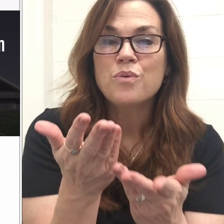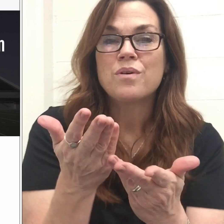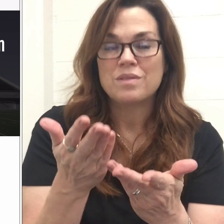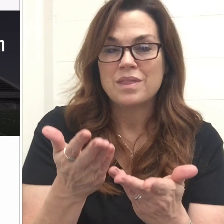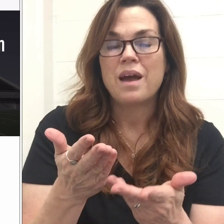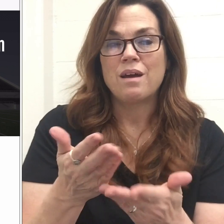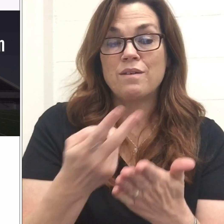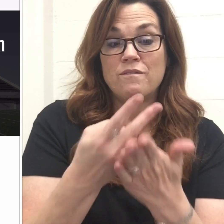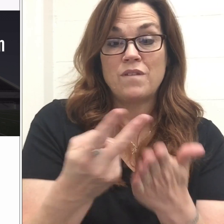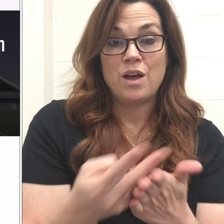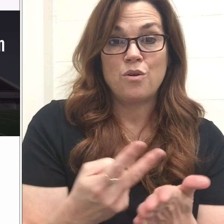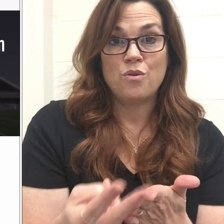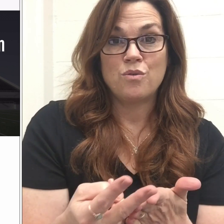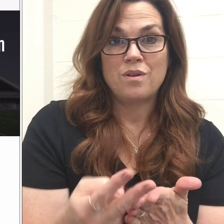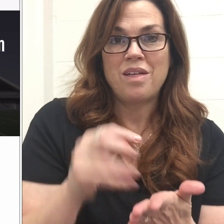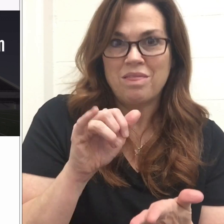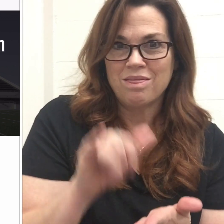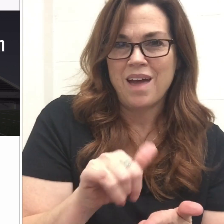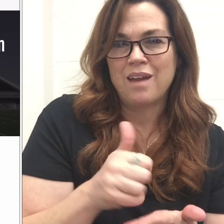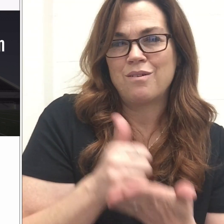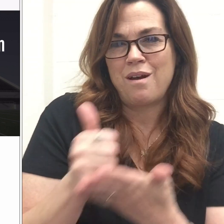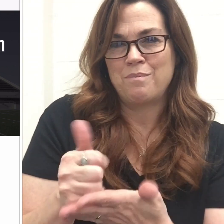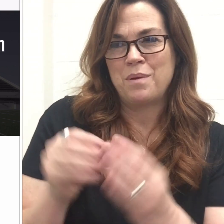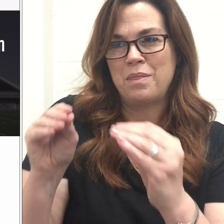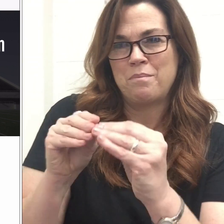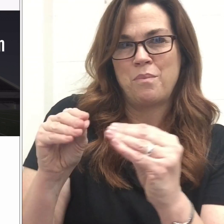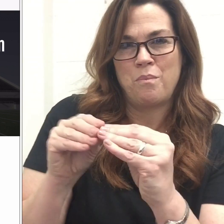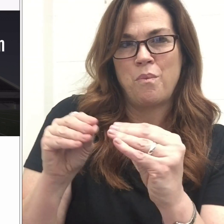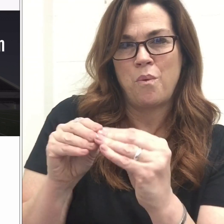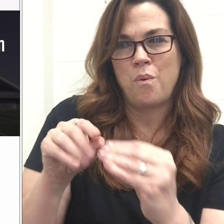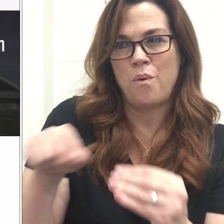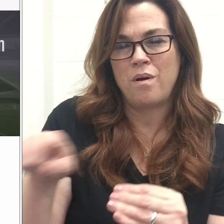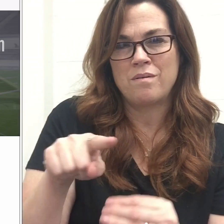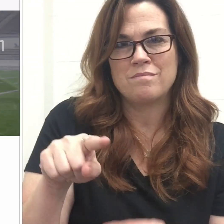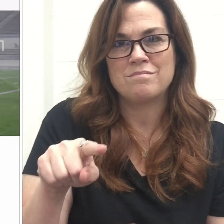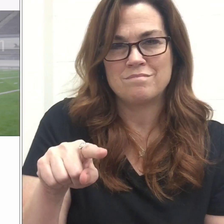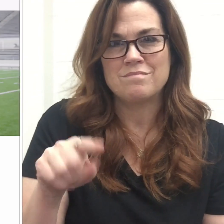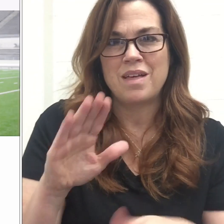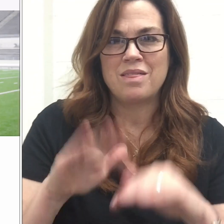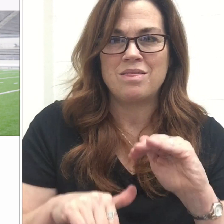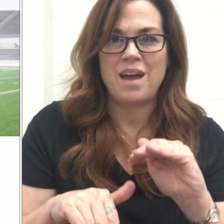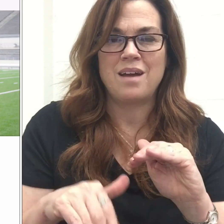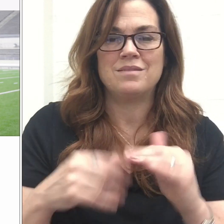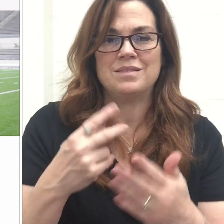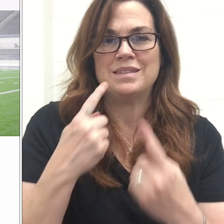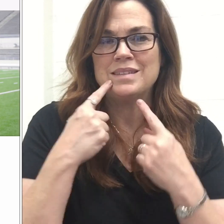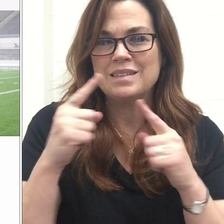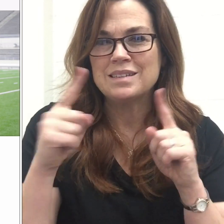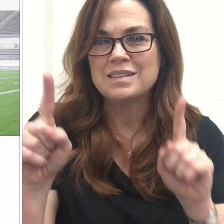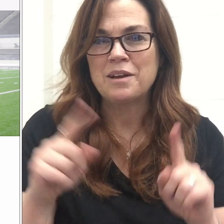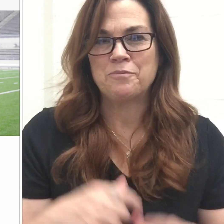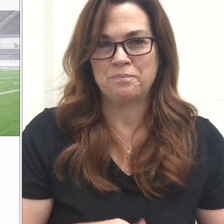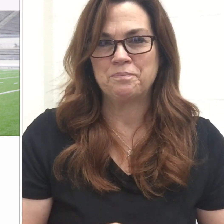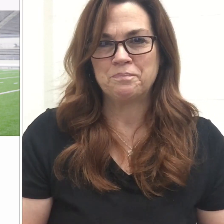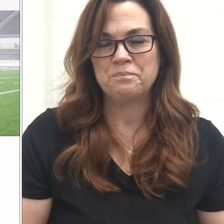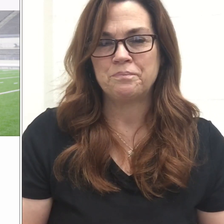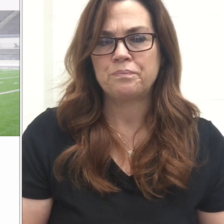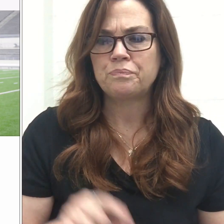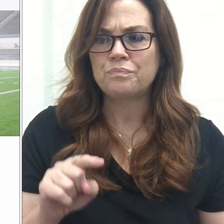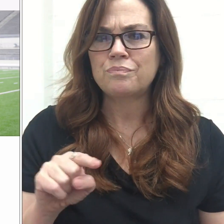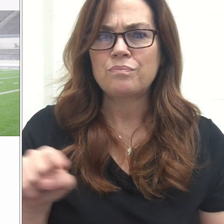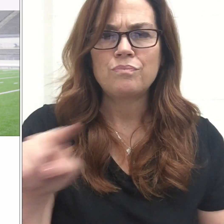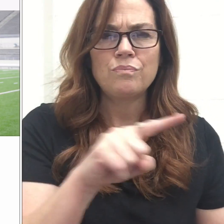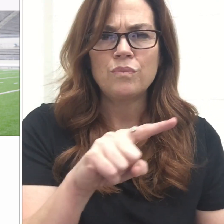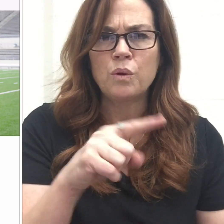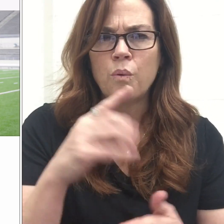from the failures more than from their successes. The biggest lie some of you believe is